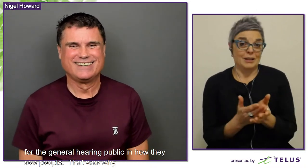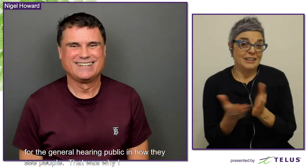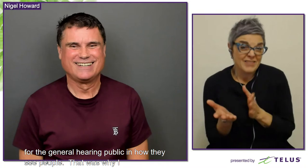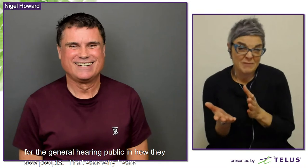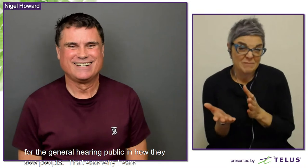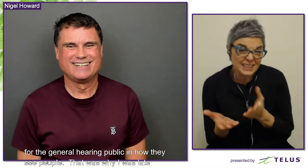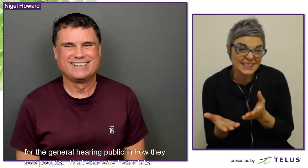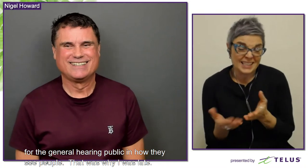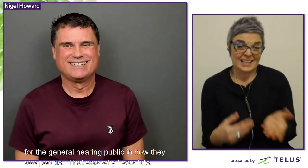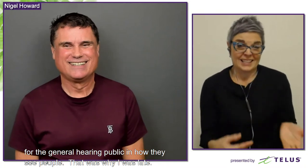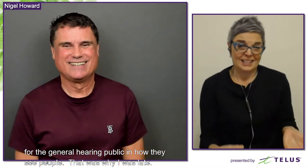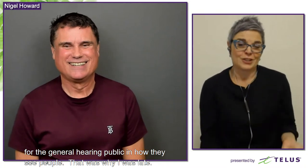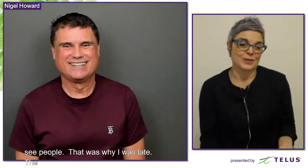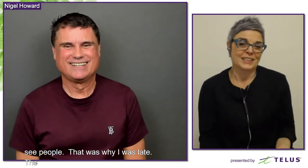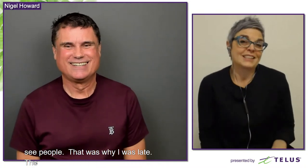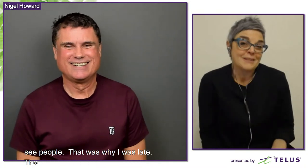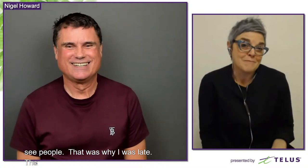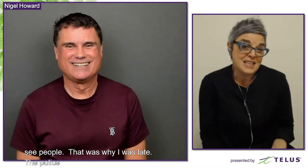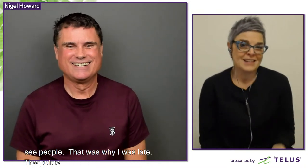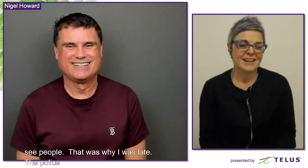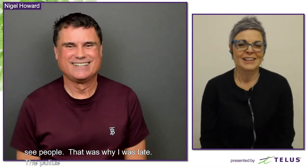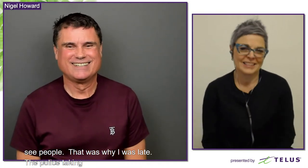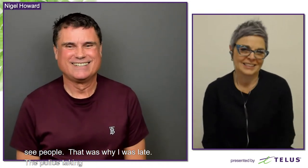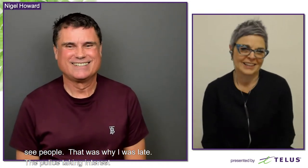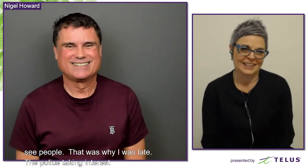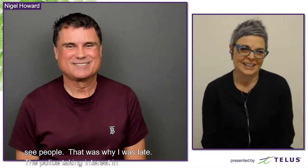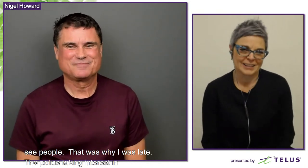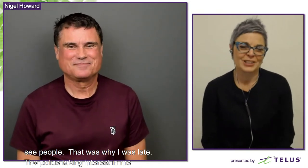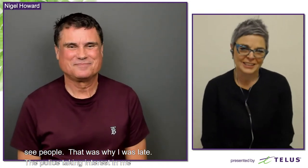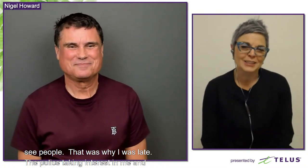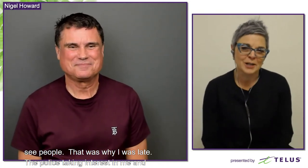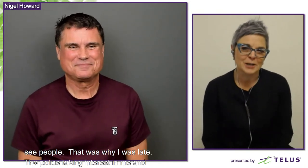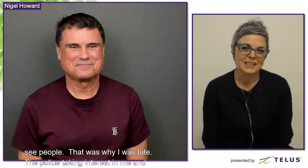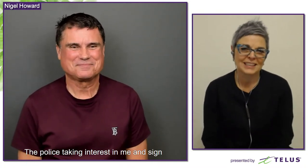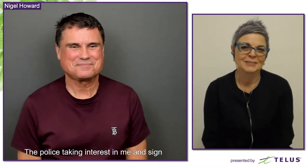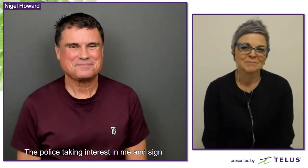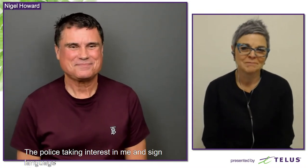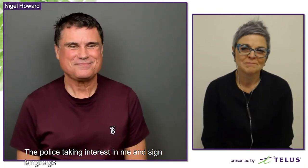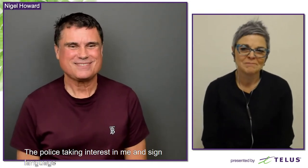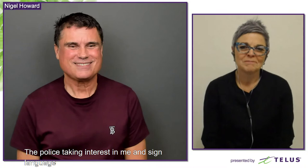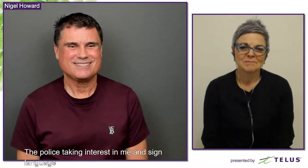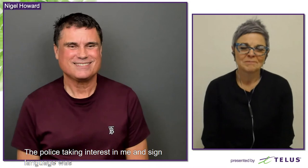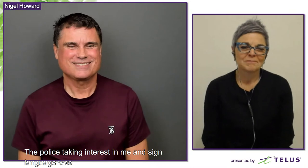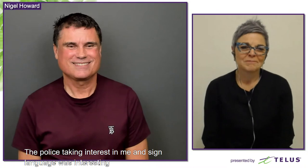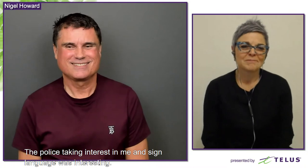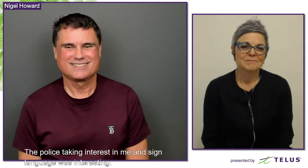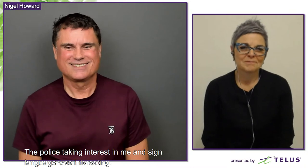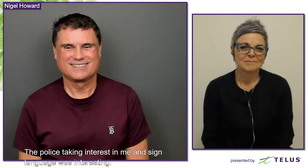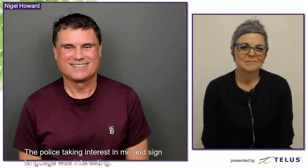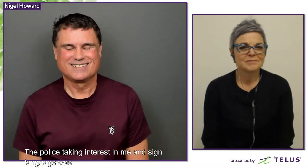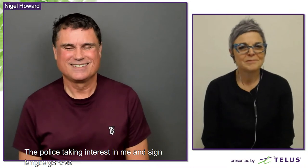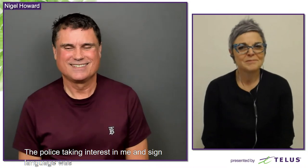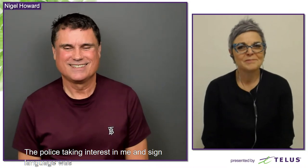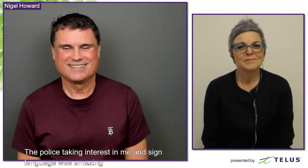and even the police taking interest in me and in sign language is quite amazing.